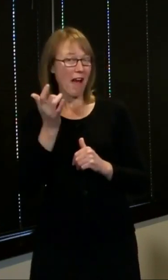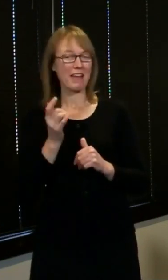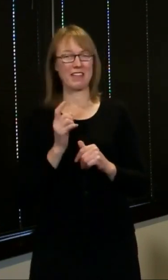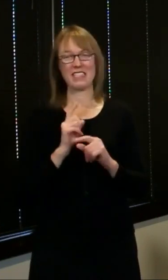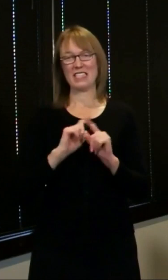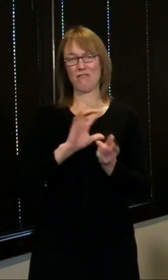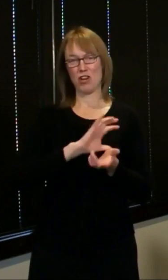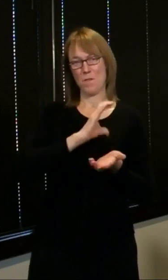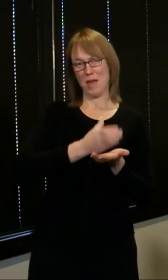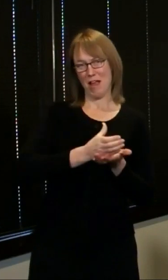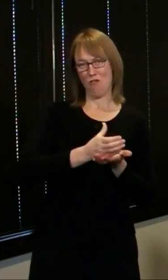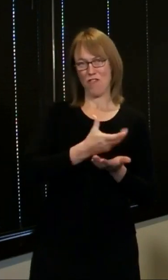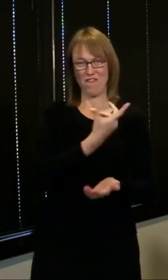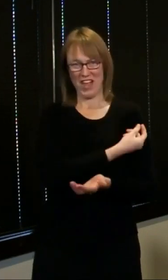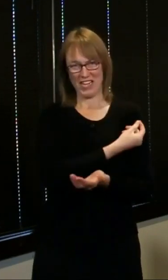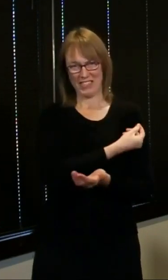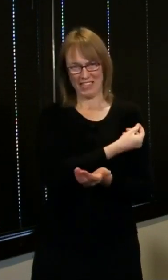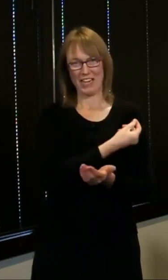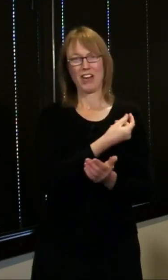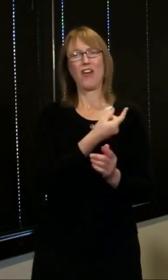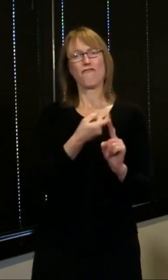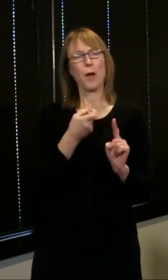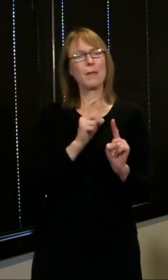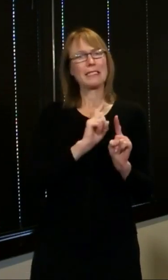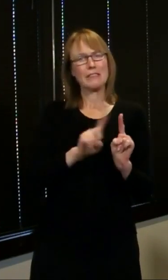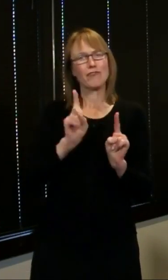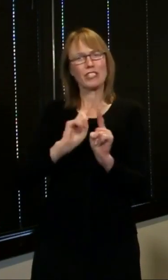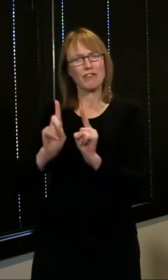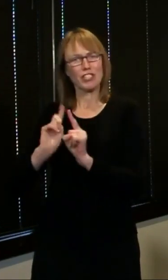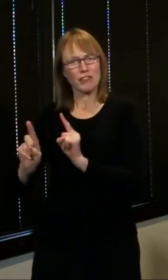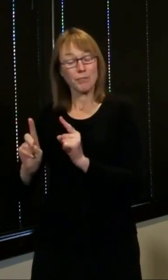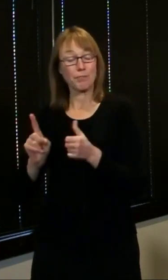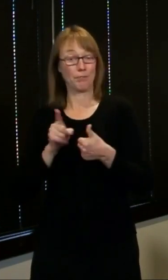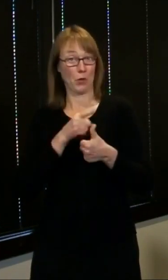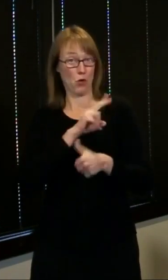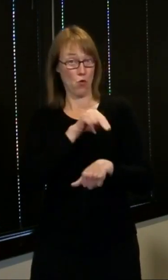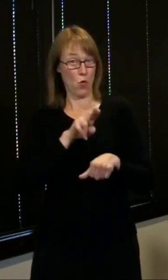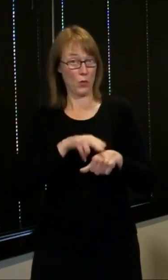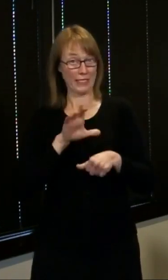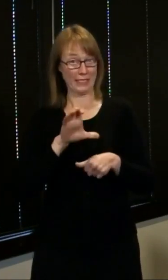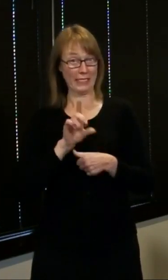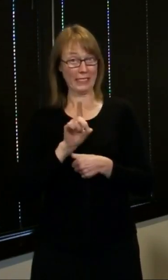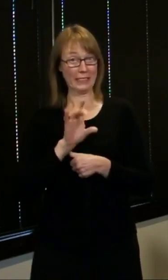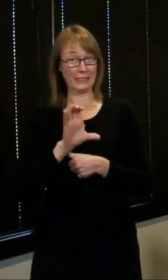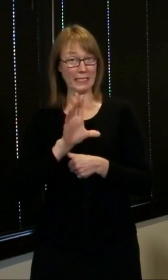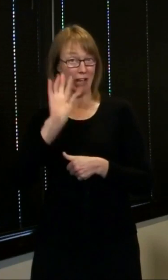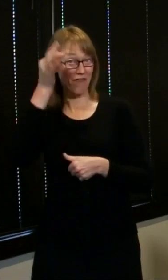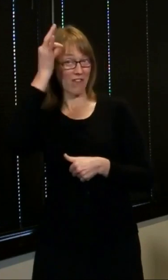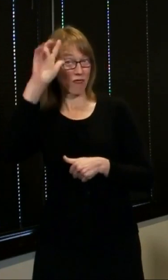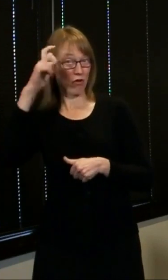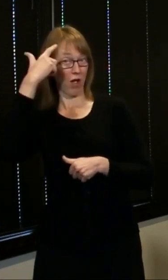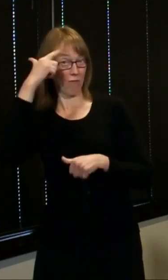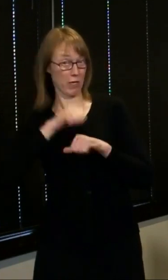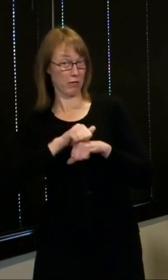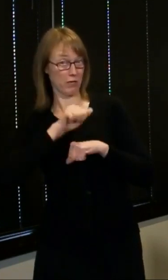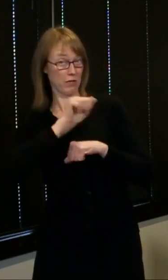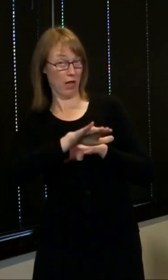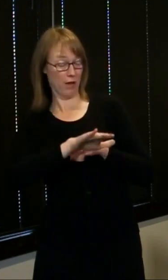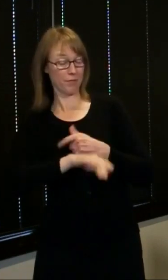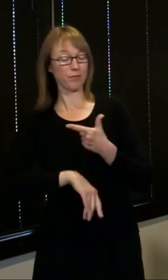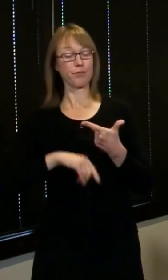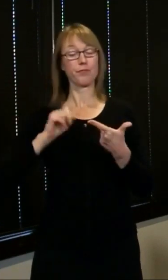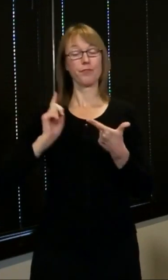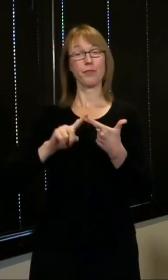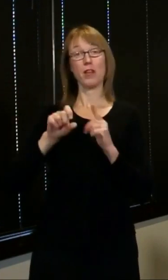So we get the normal supply from the CDC through the federal government. And then you may have heard that the state is also pulling